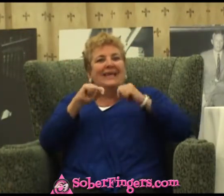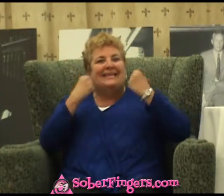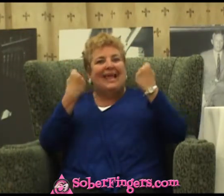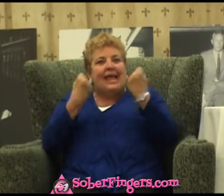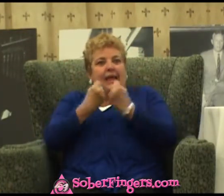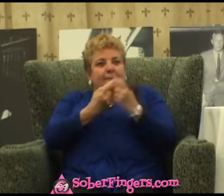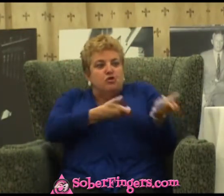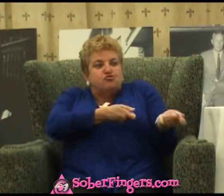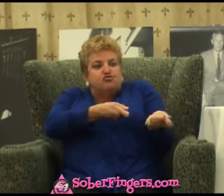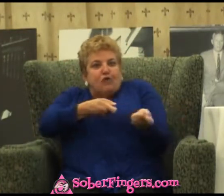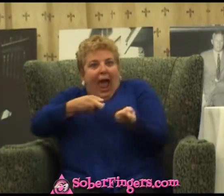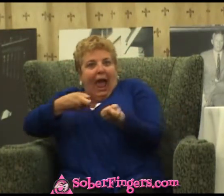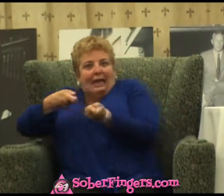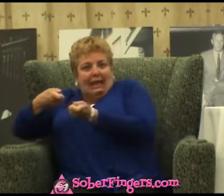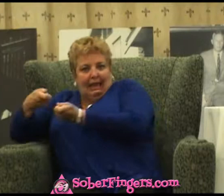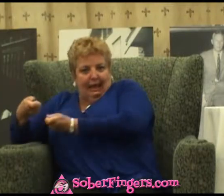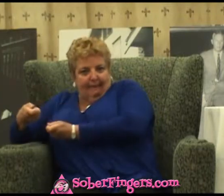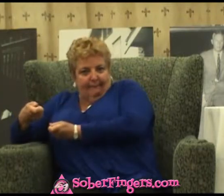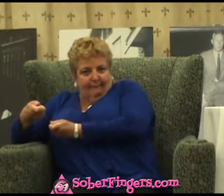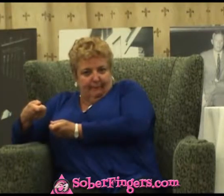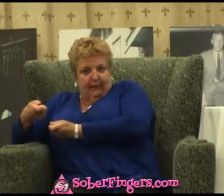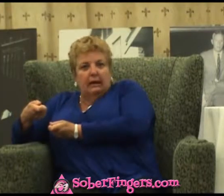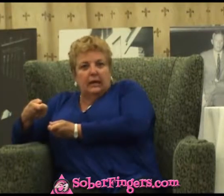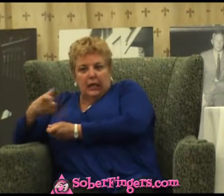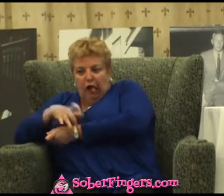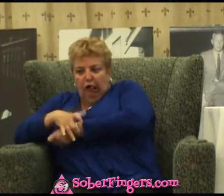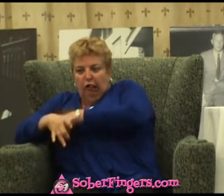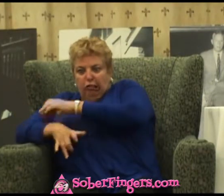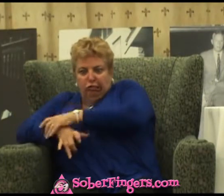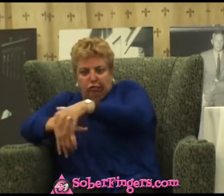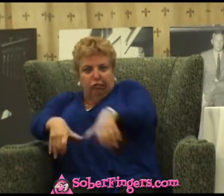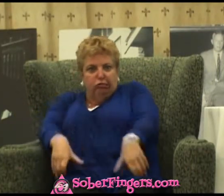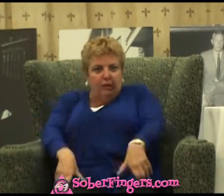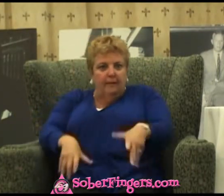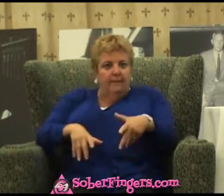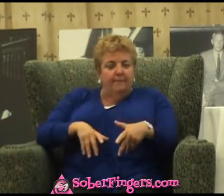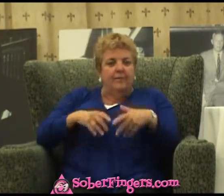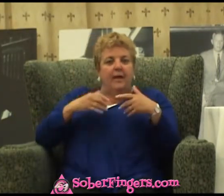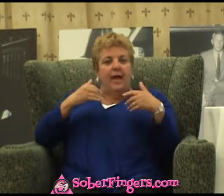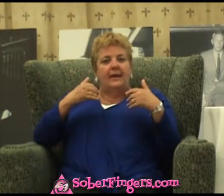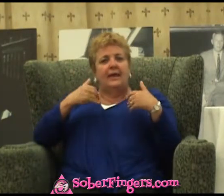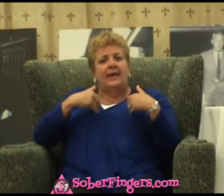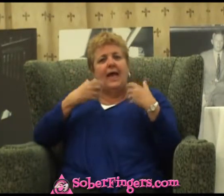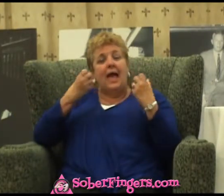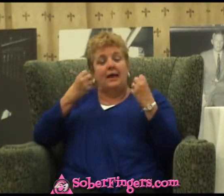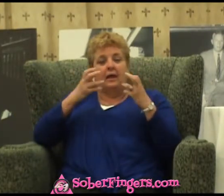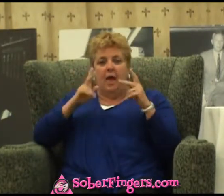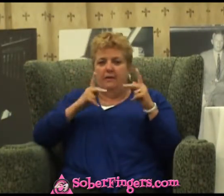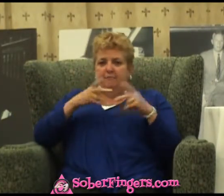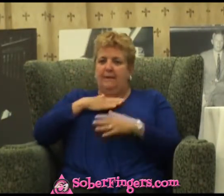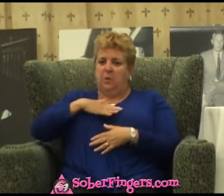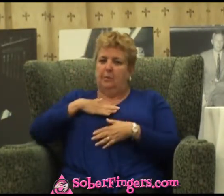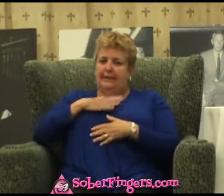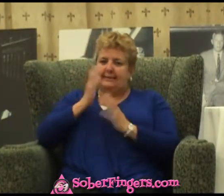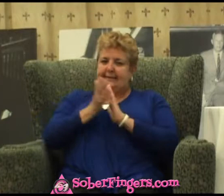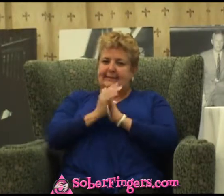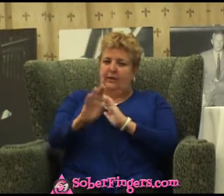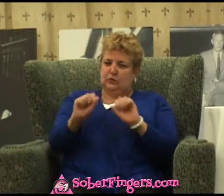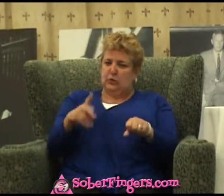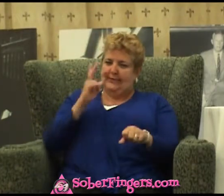off in chains. And he had a lot of people-pleasing skills, as you could tell. And he went into